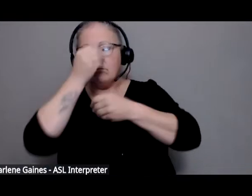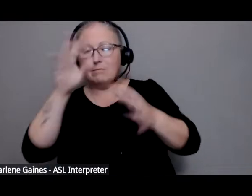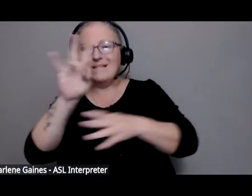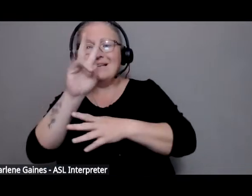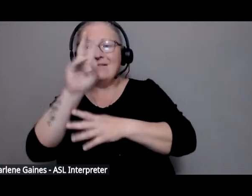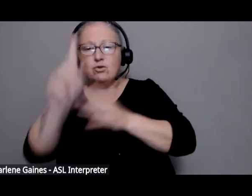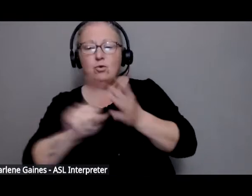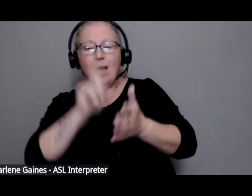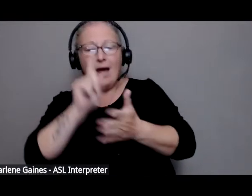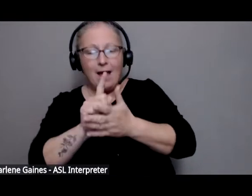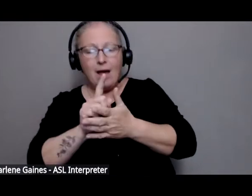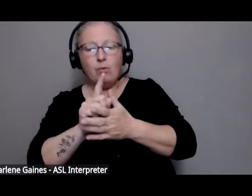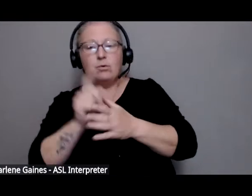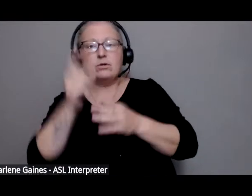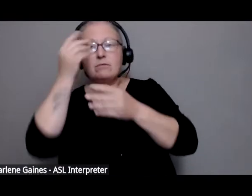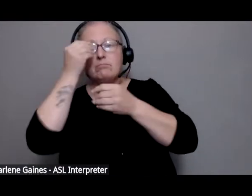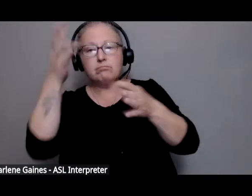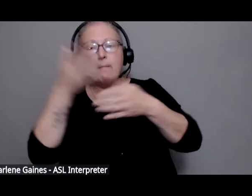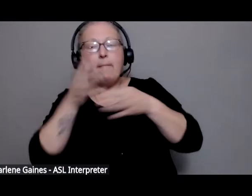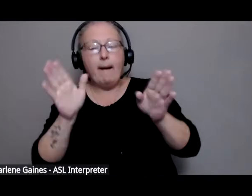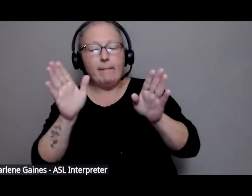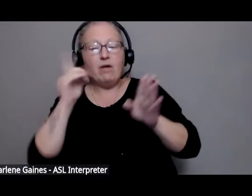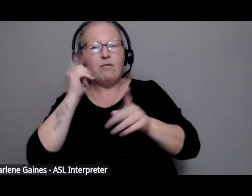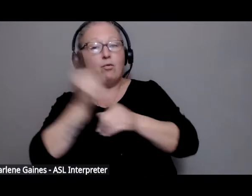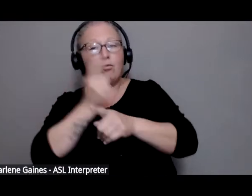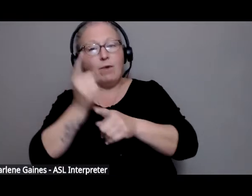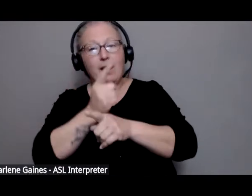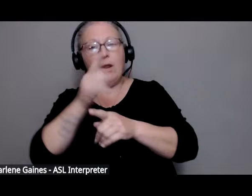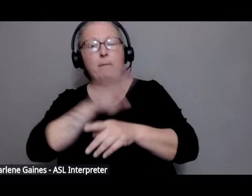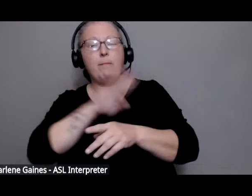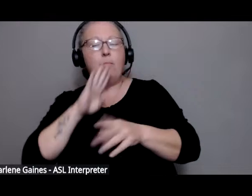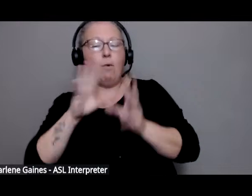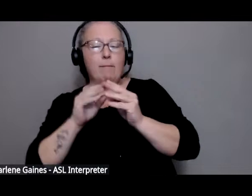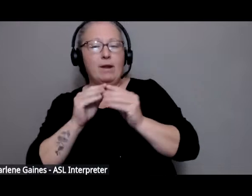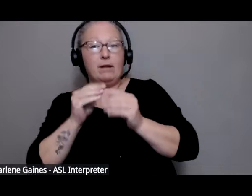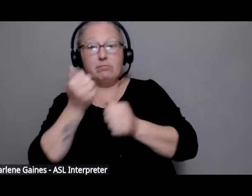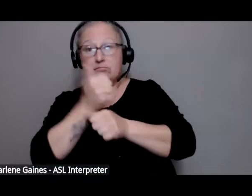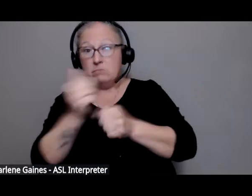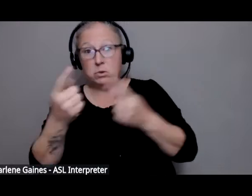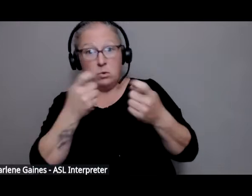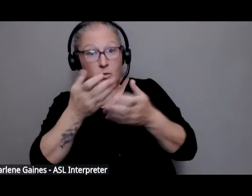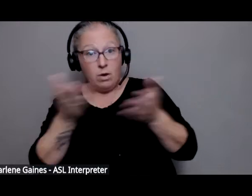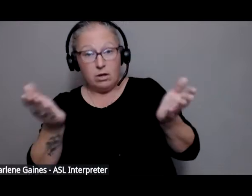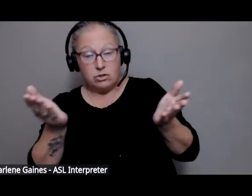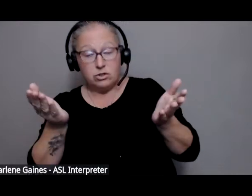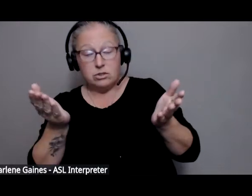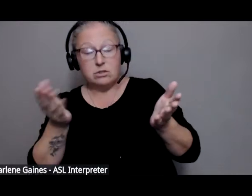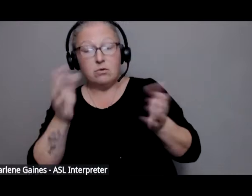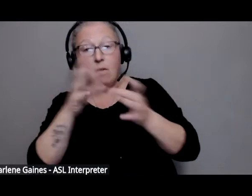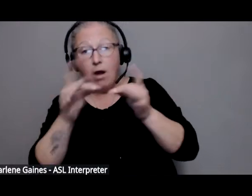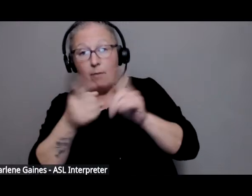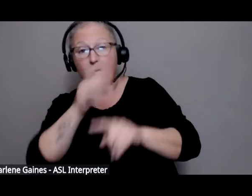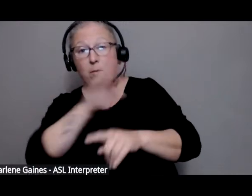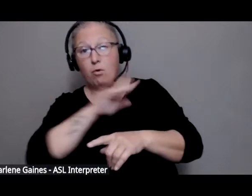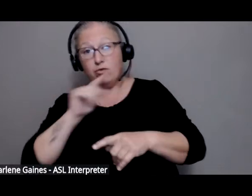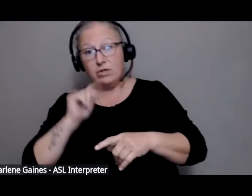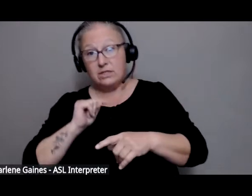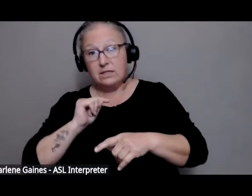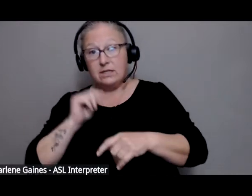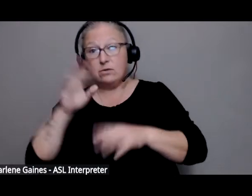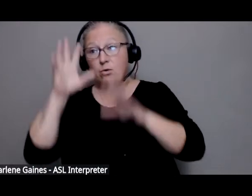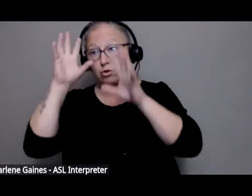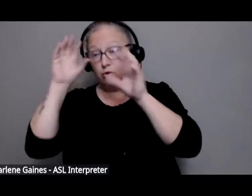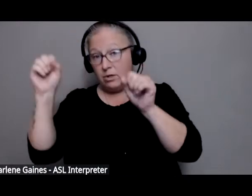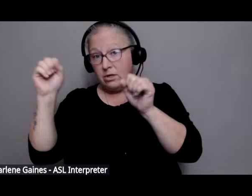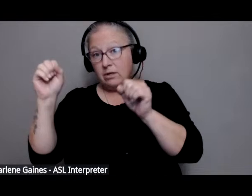regularly scheduled board meeting. Are there any questions or comments from the Board of Trustees, our superintendent, with